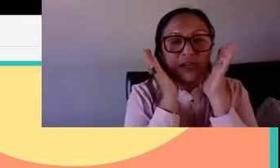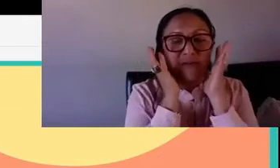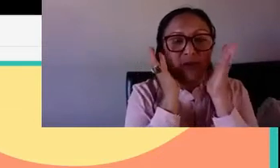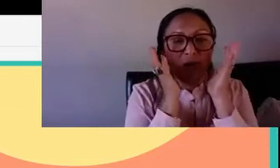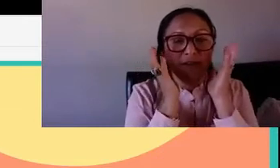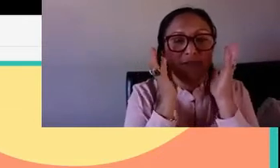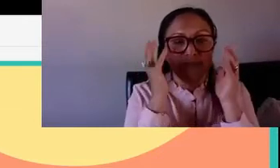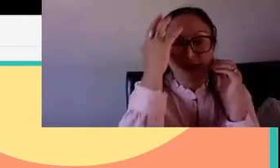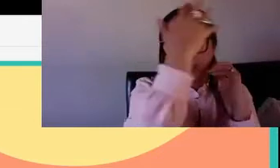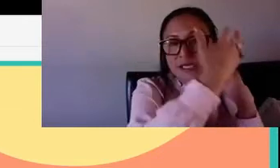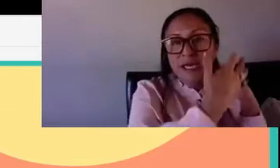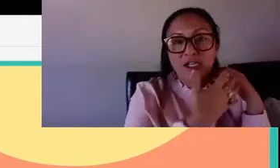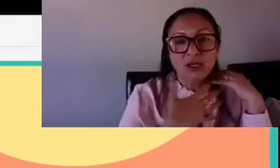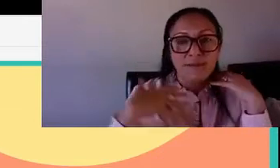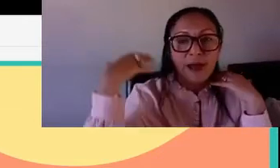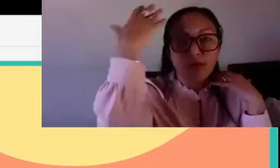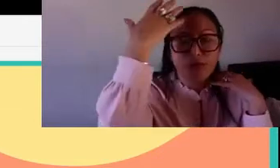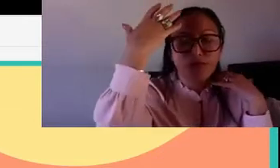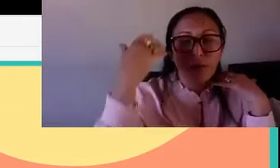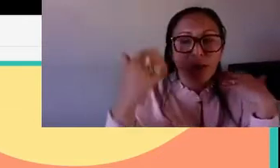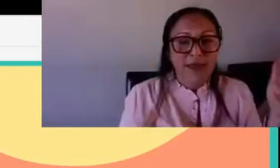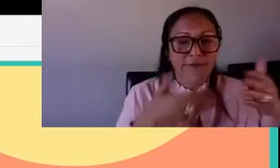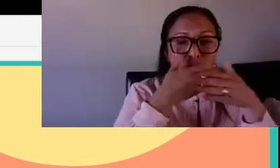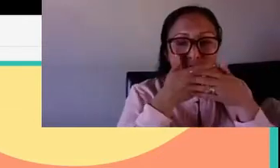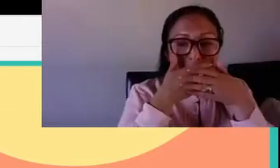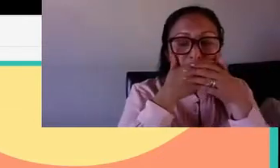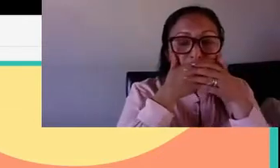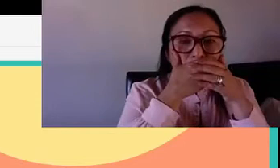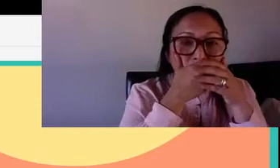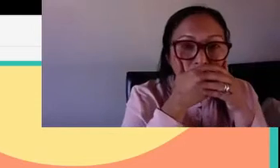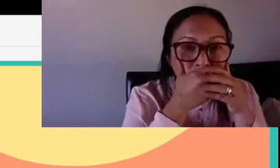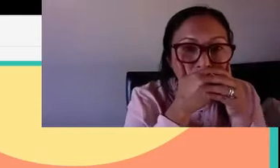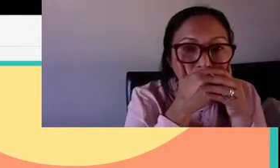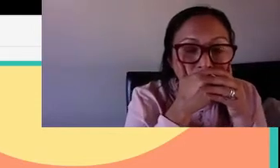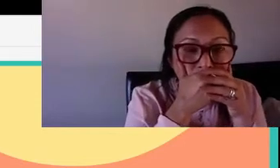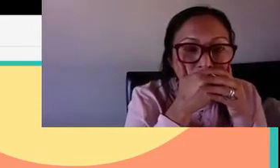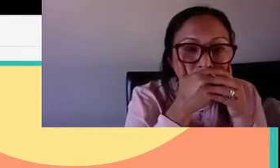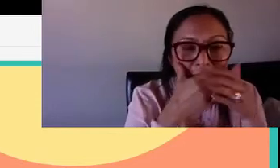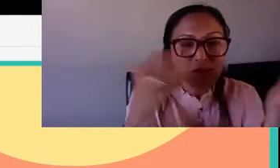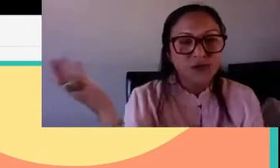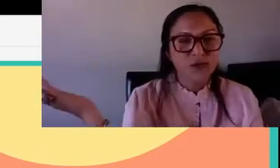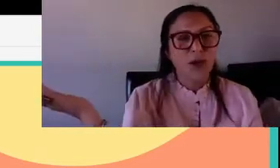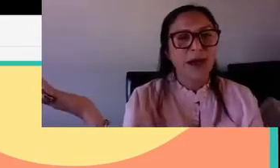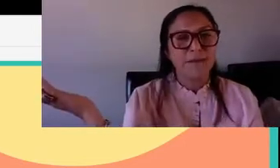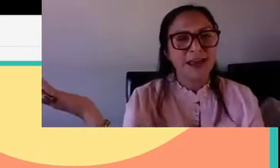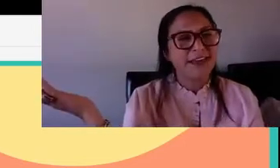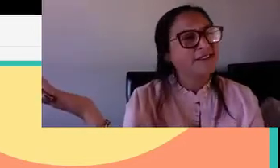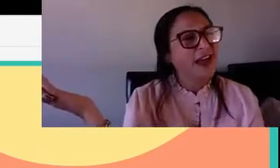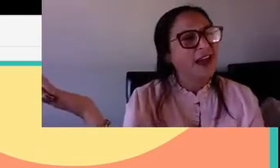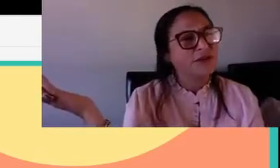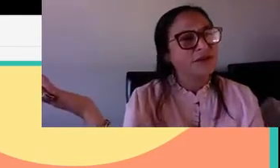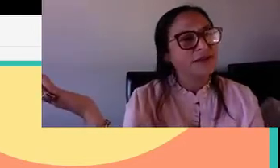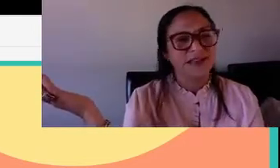and looking for lots of attention to the mouth. So if I were to say milk, how would you know how to make